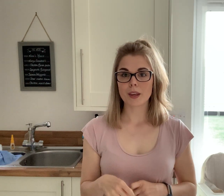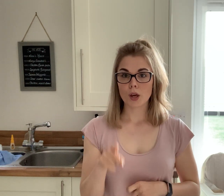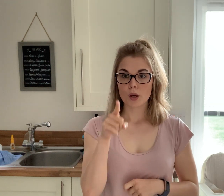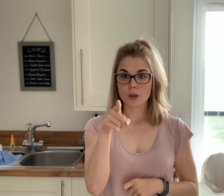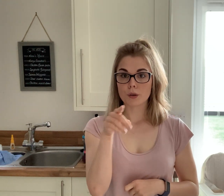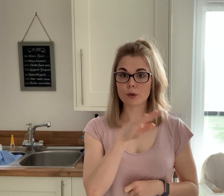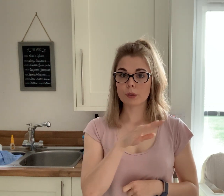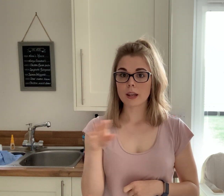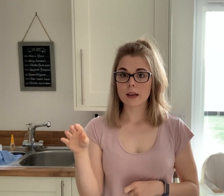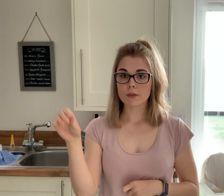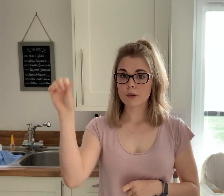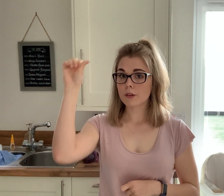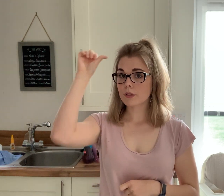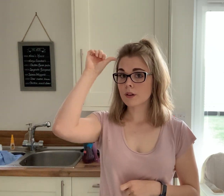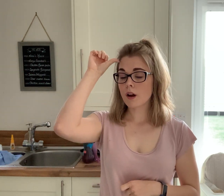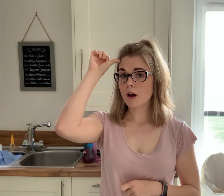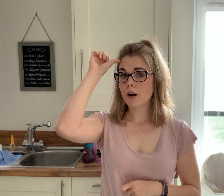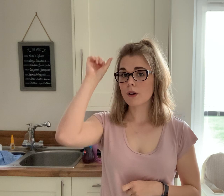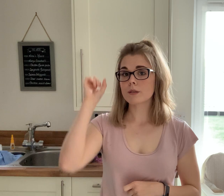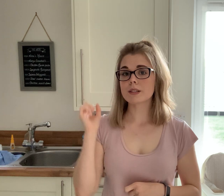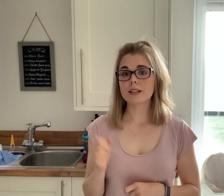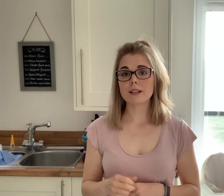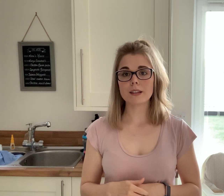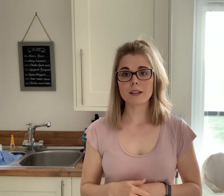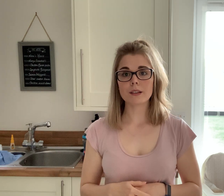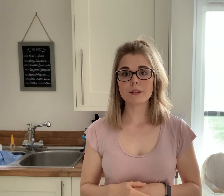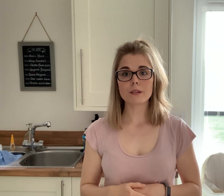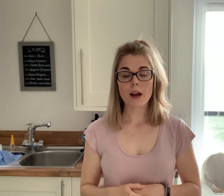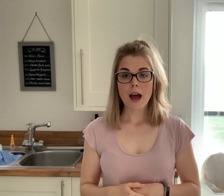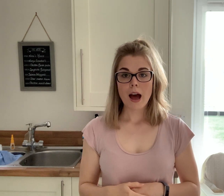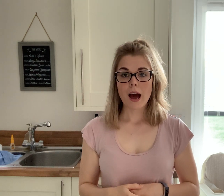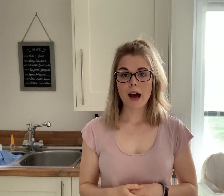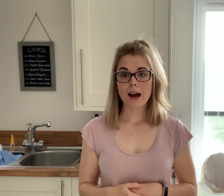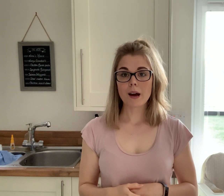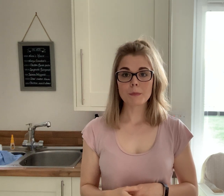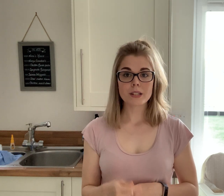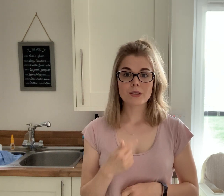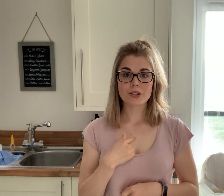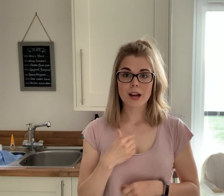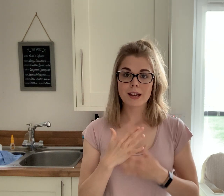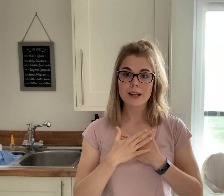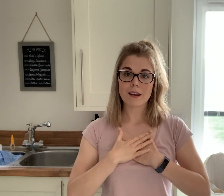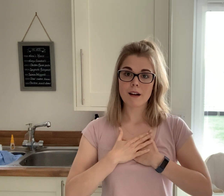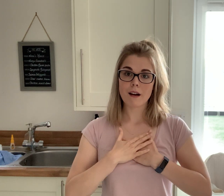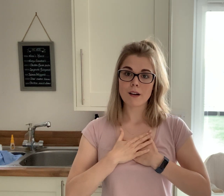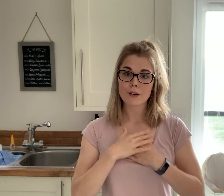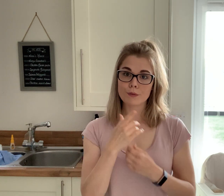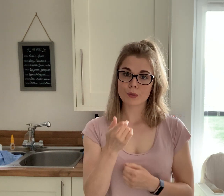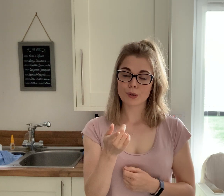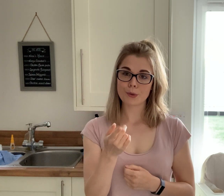You'll never know dear how much I love you.